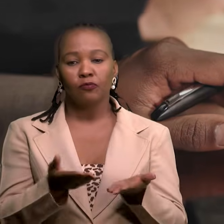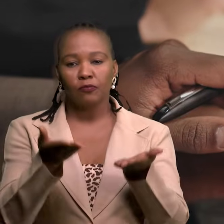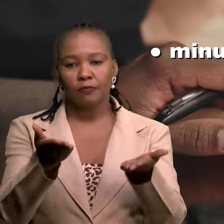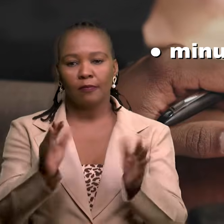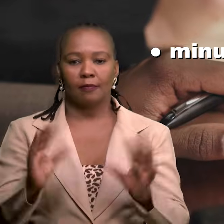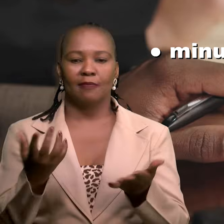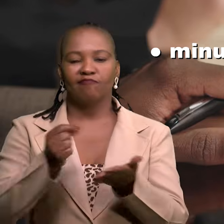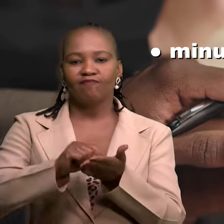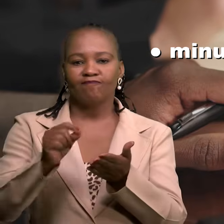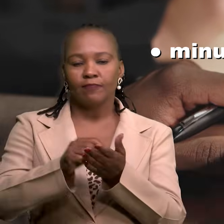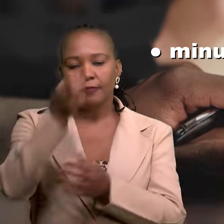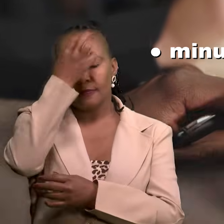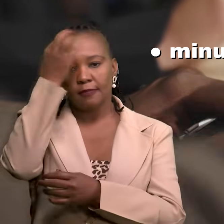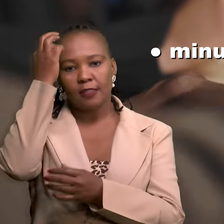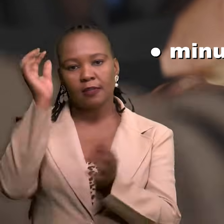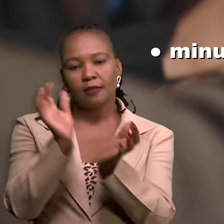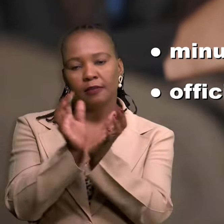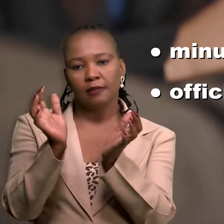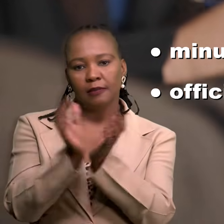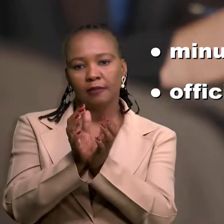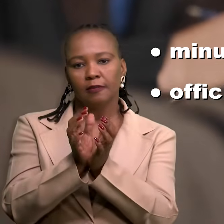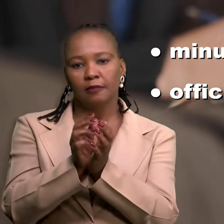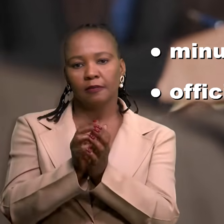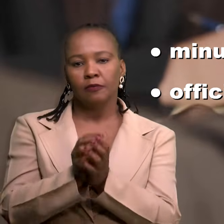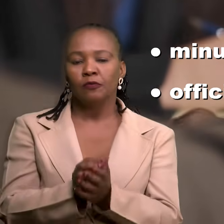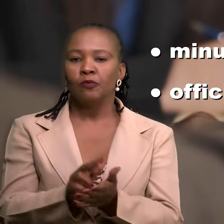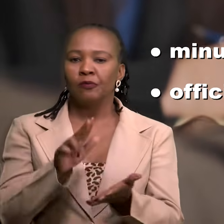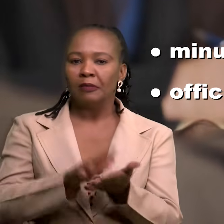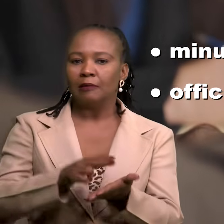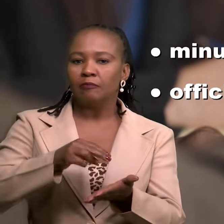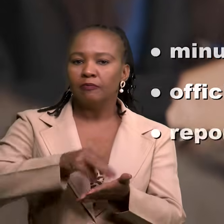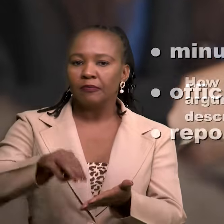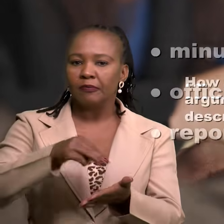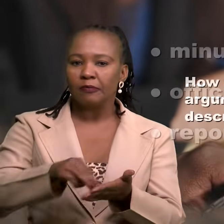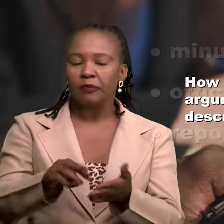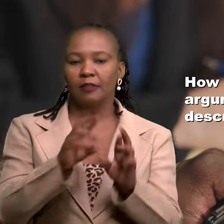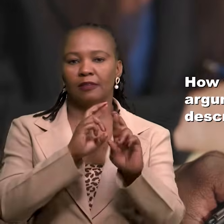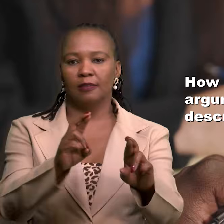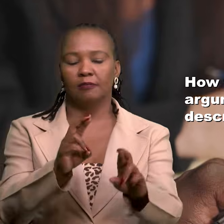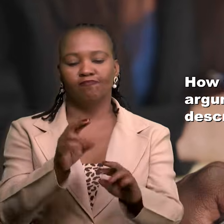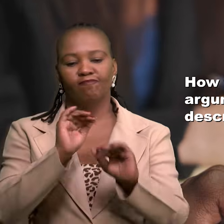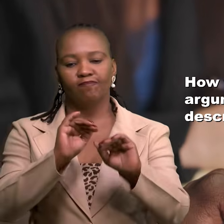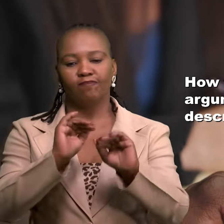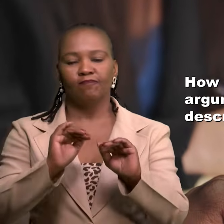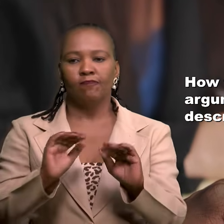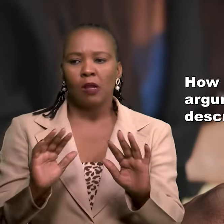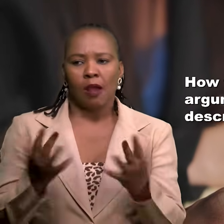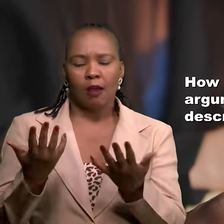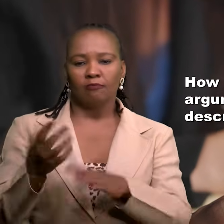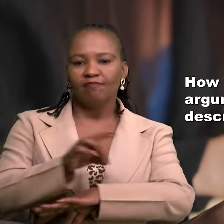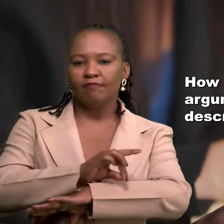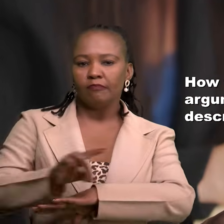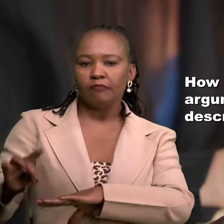to write minutes of meetings, official memoranda, and reports. I will also teach you how to